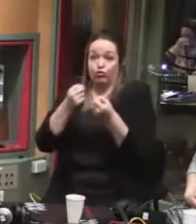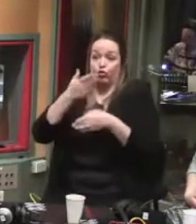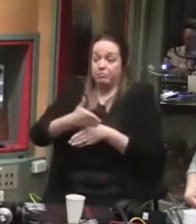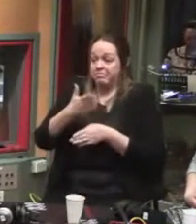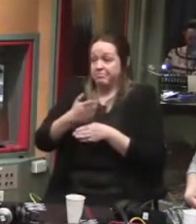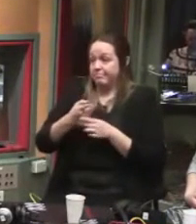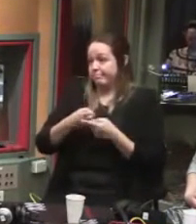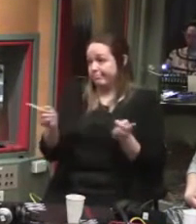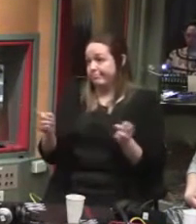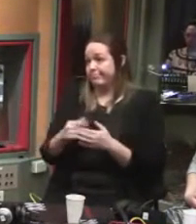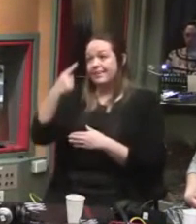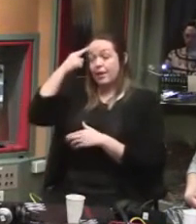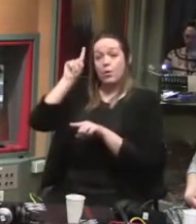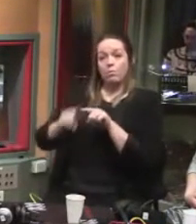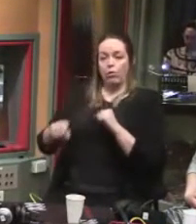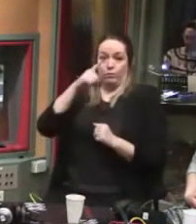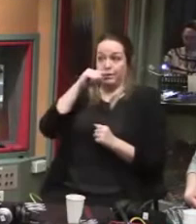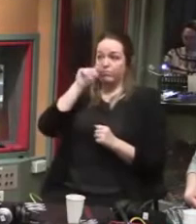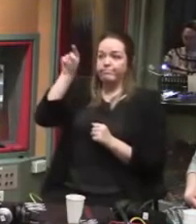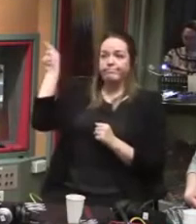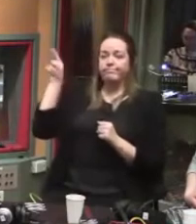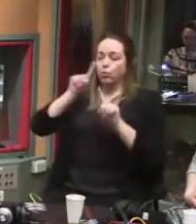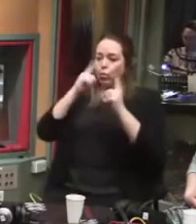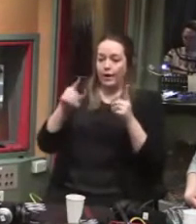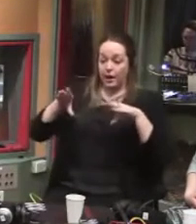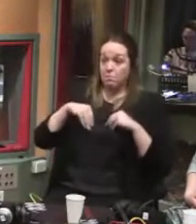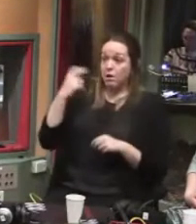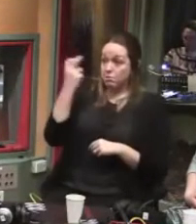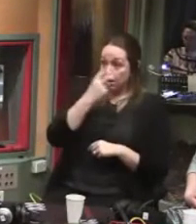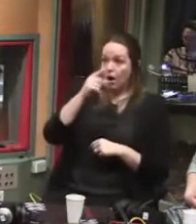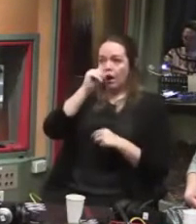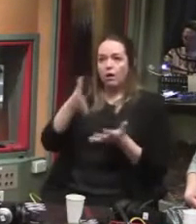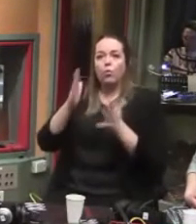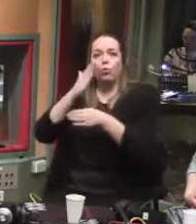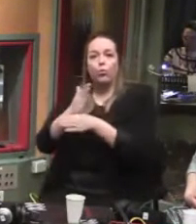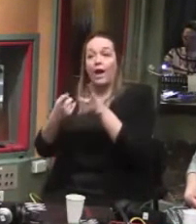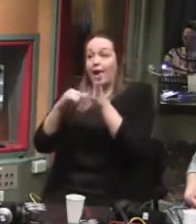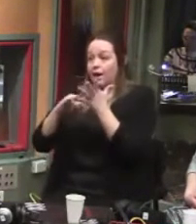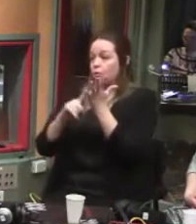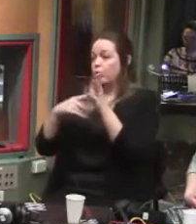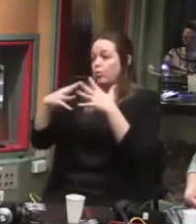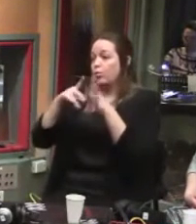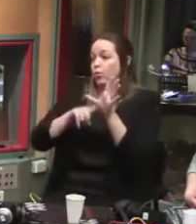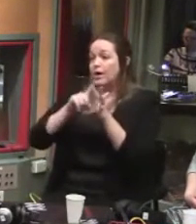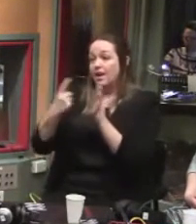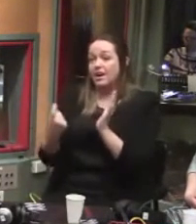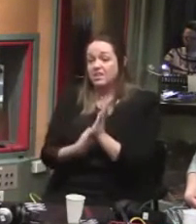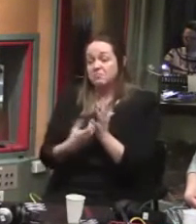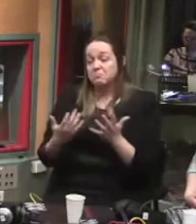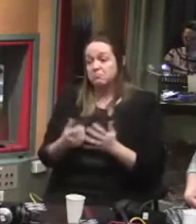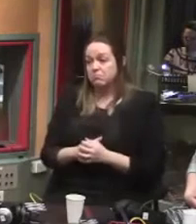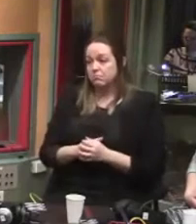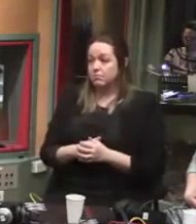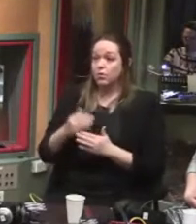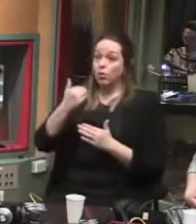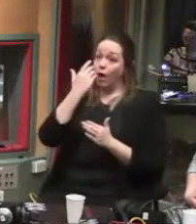think, because people just couldn't accept that a blind person could work as a lawyer. And despite the fact that at